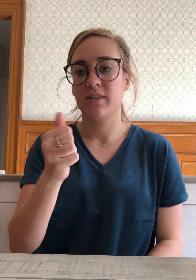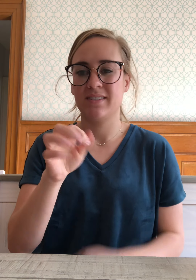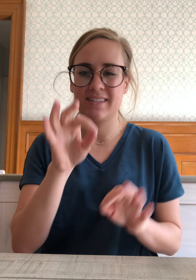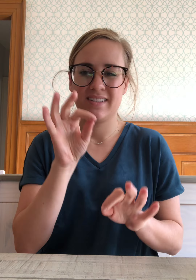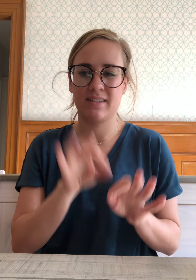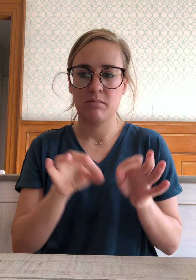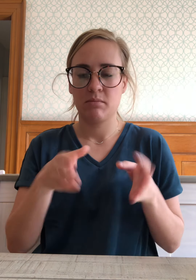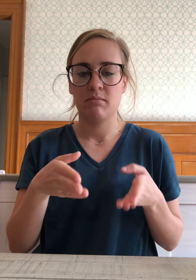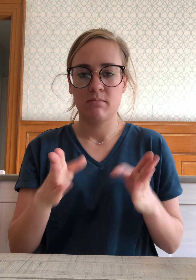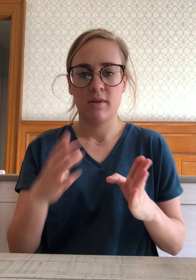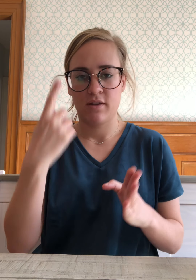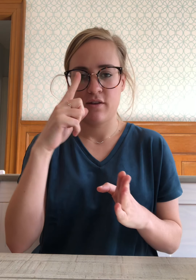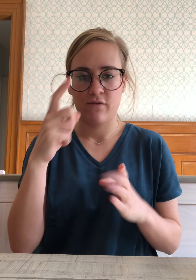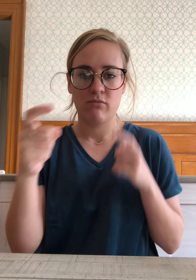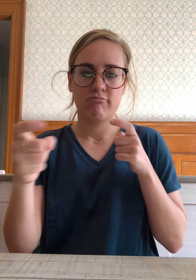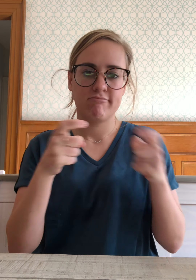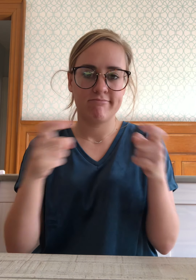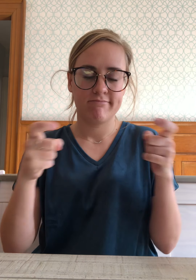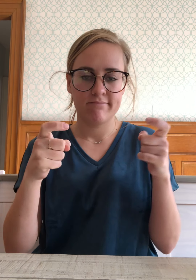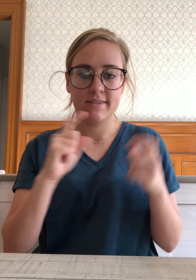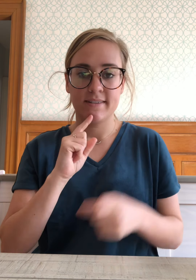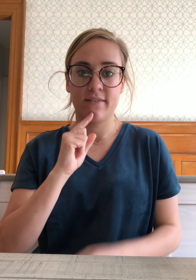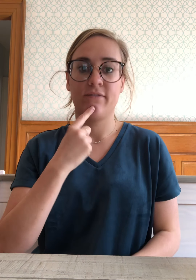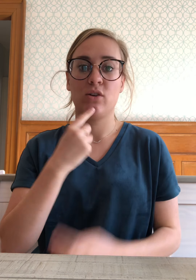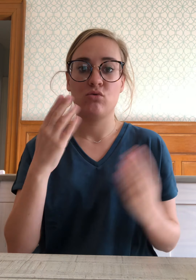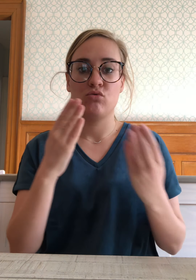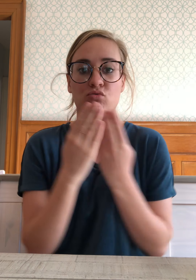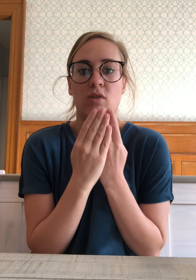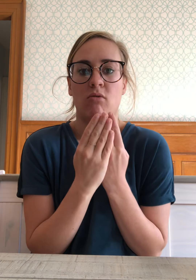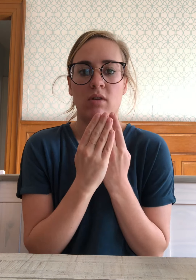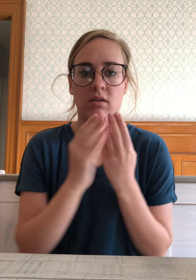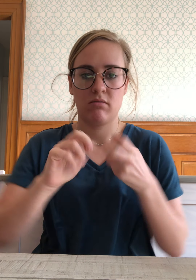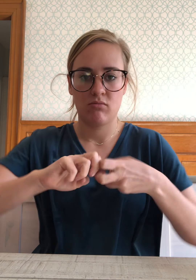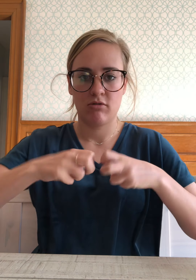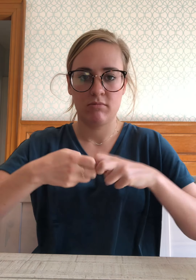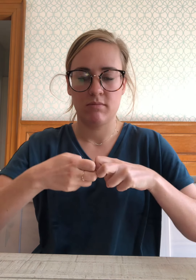crowding problems, sort of a socialized medicine approach.